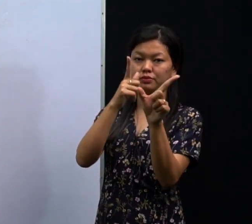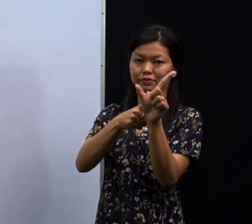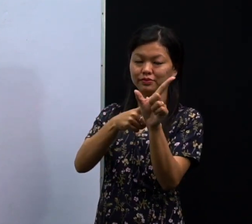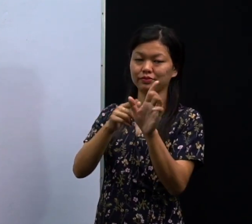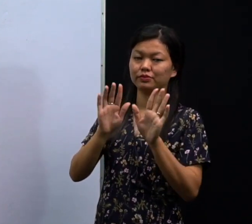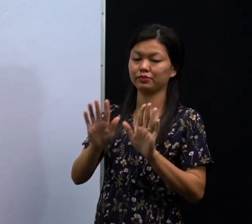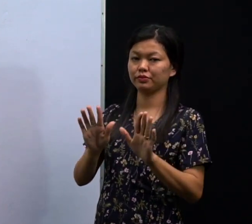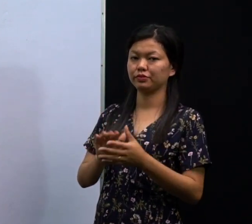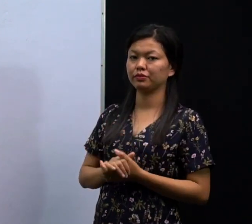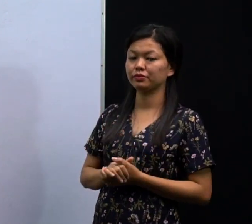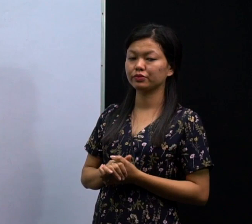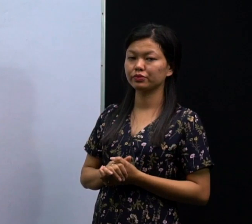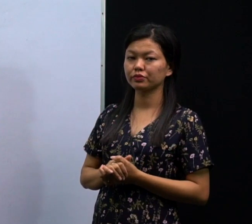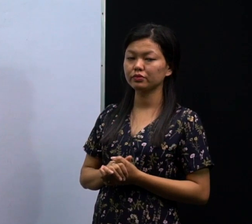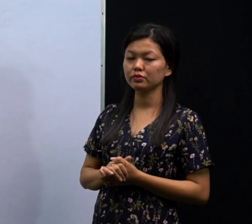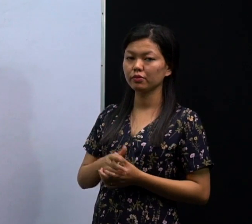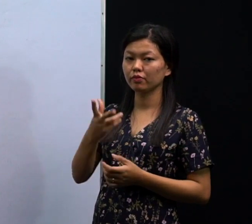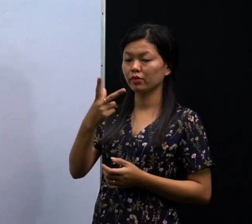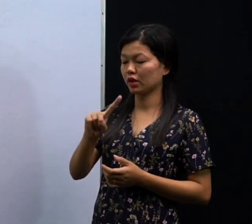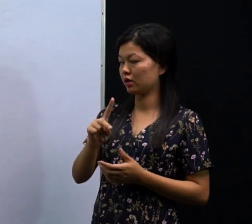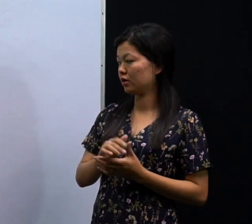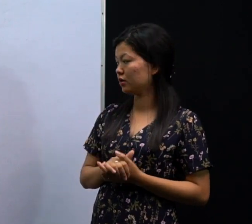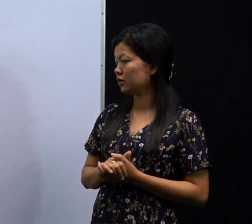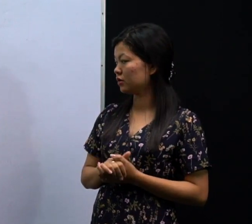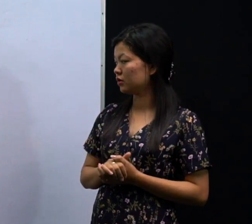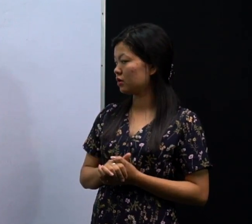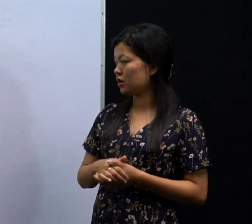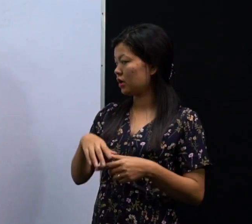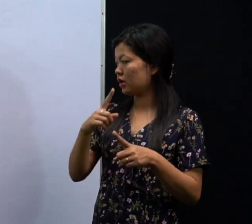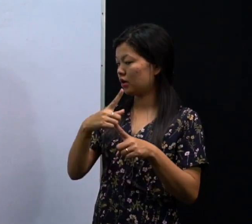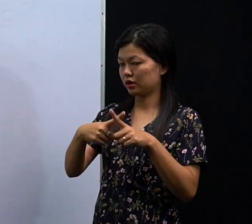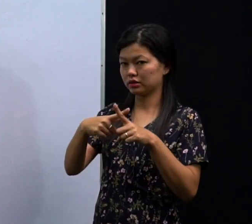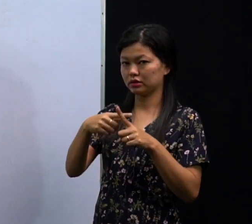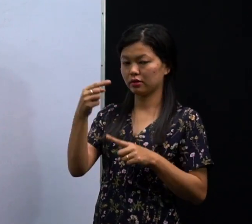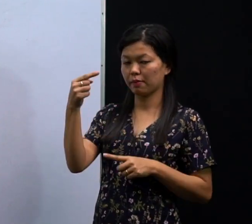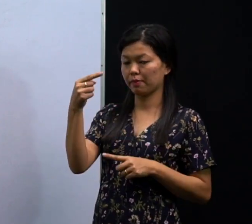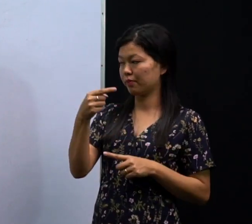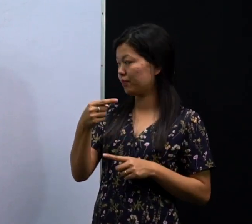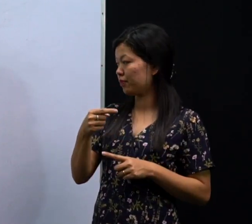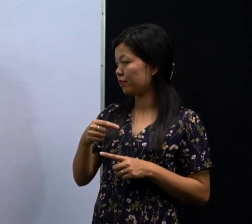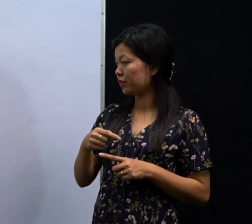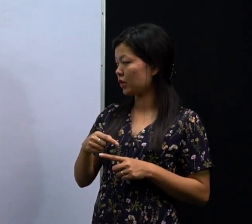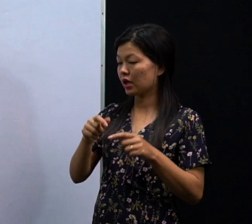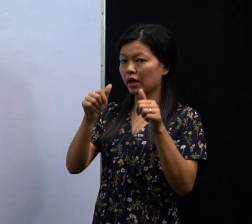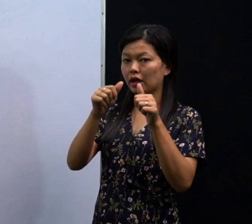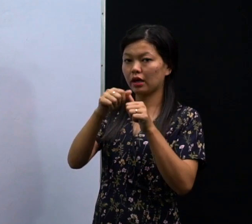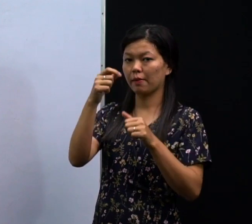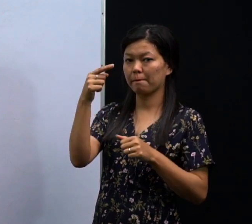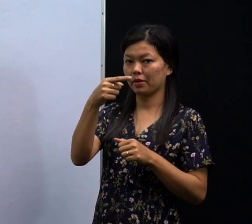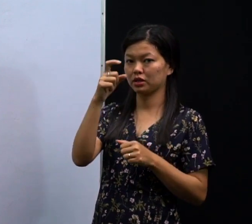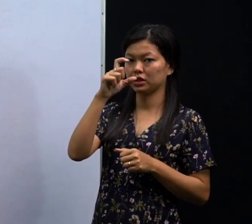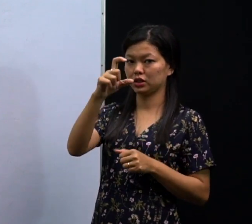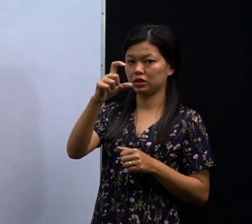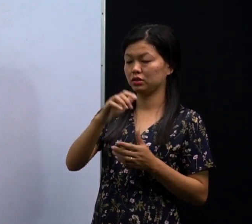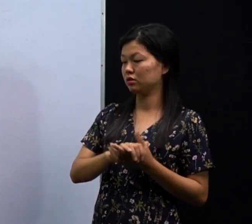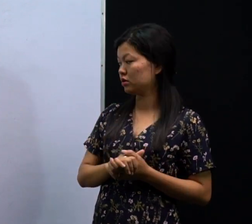plus y will be left. Then you write again here. What is there? X minus, what do you call, a minus